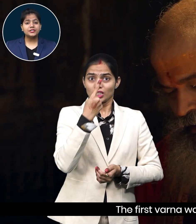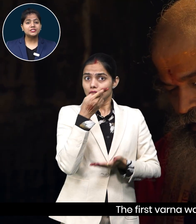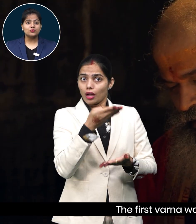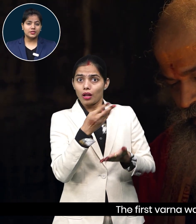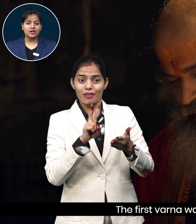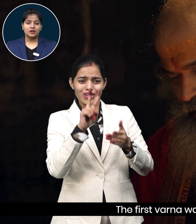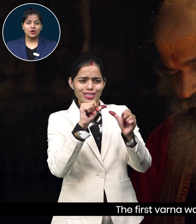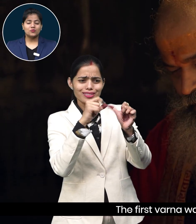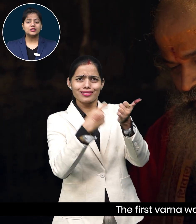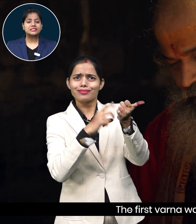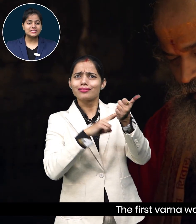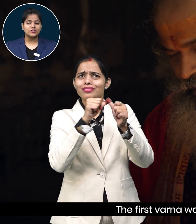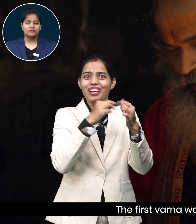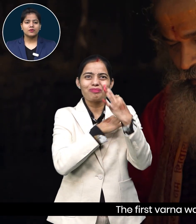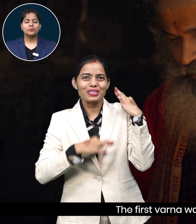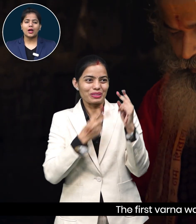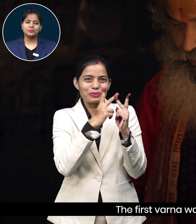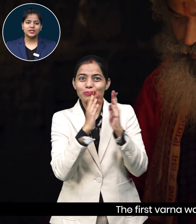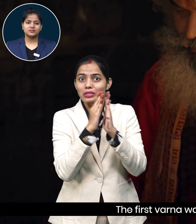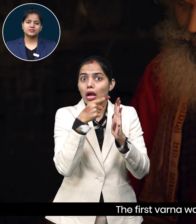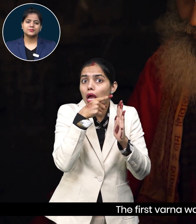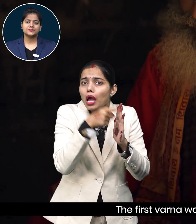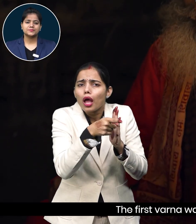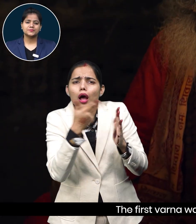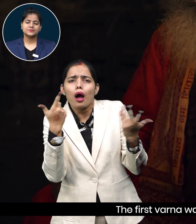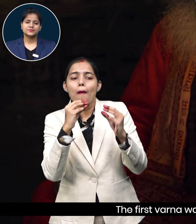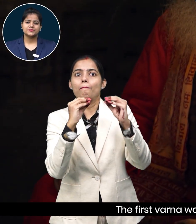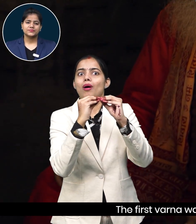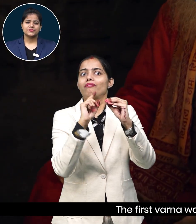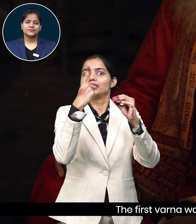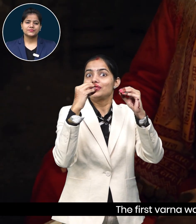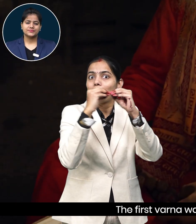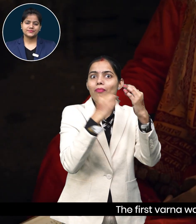The first Varna was that of Brahmins.